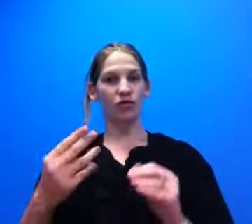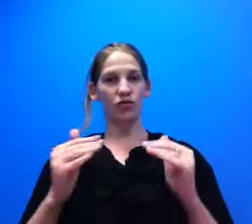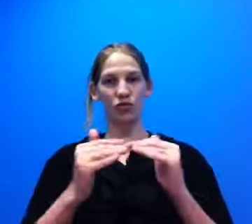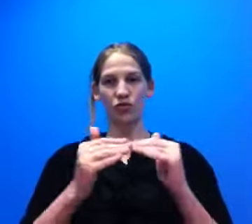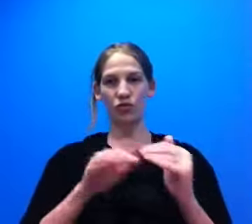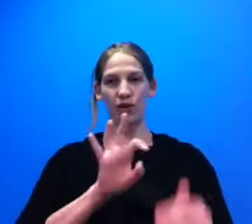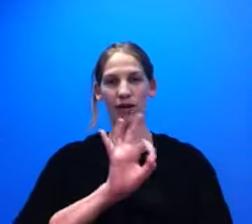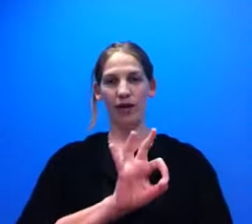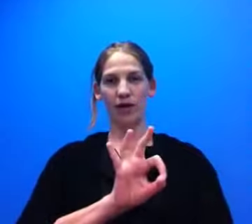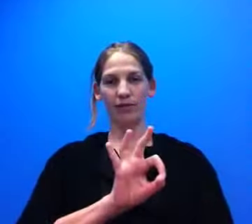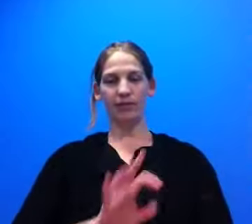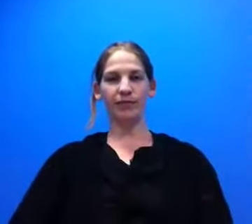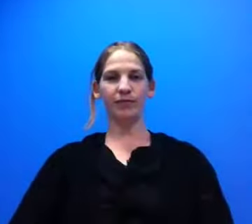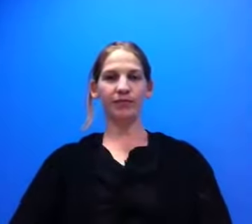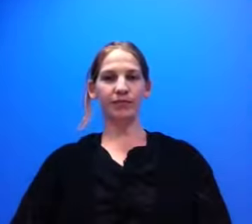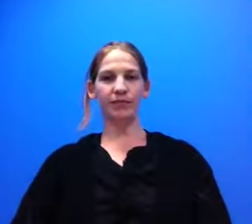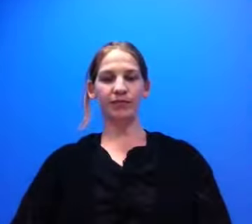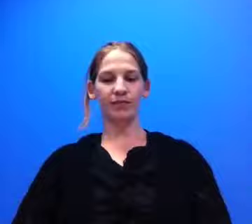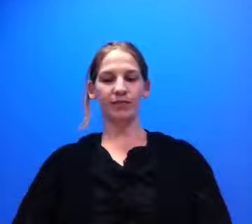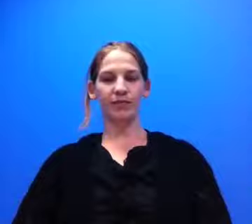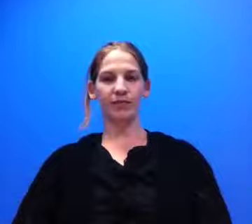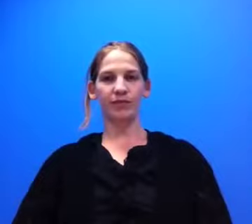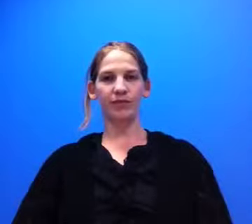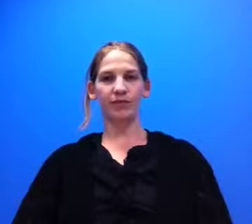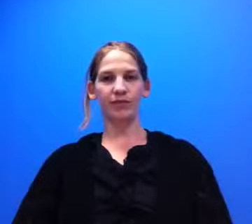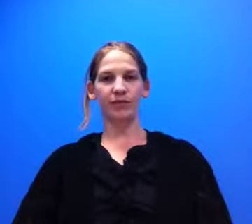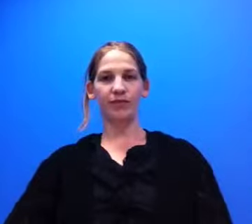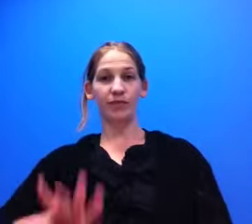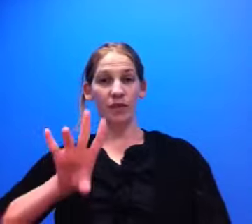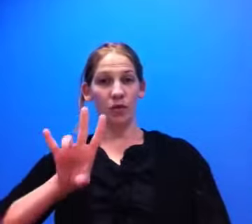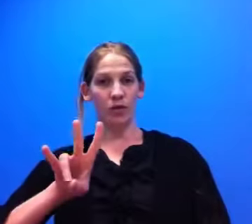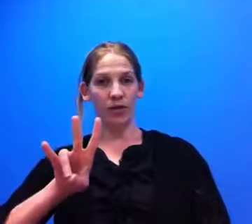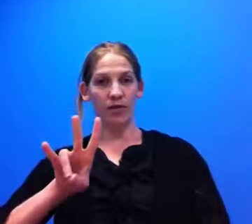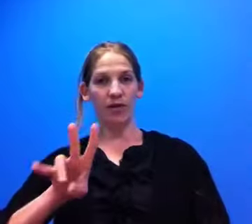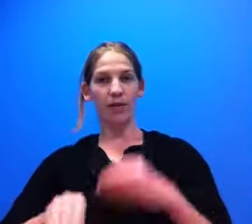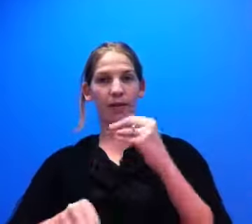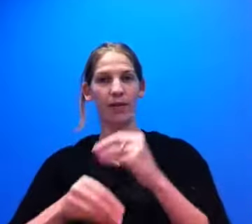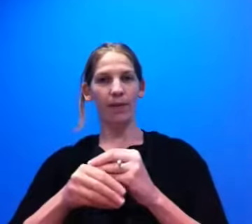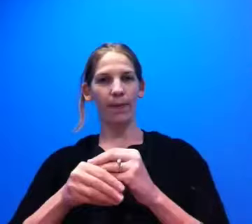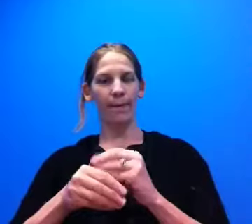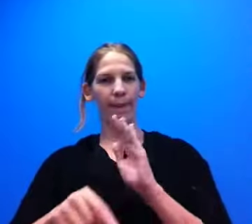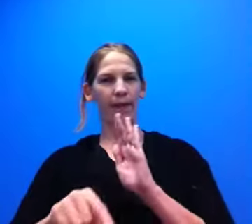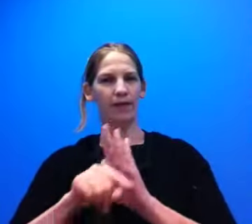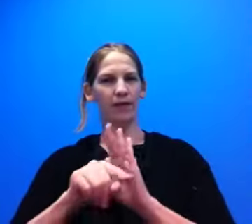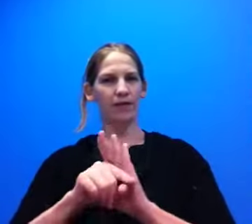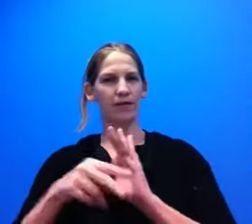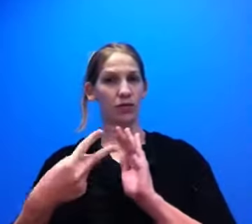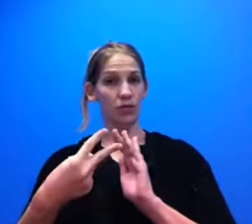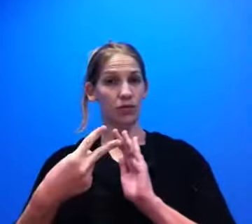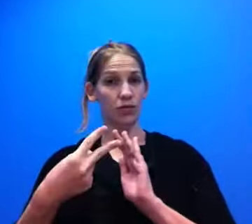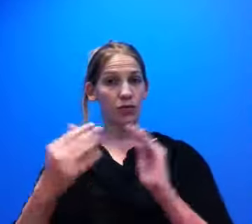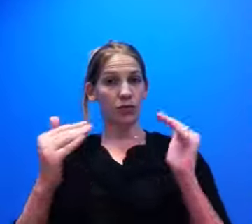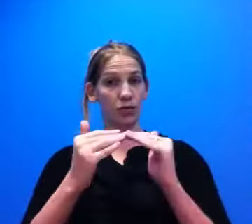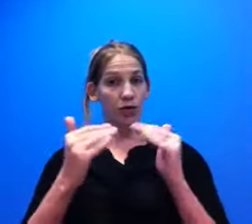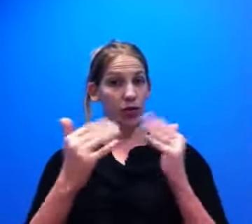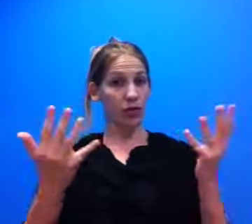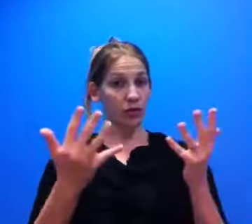Yeah. Okay, and what did we just find out 7 plus a -2 is, Charlie? That's a 5. That's 5. So,